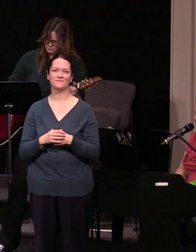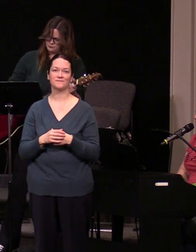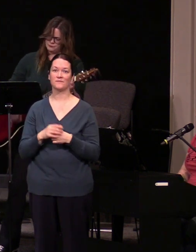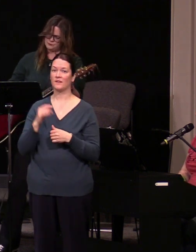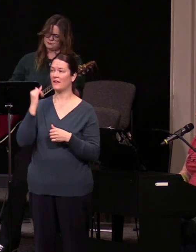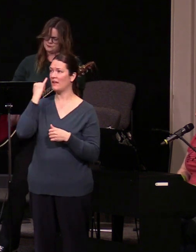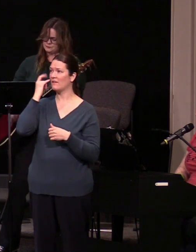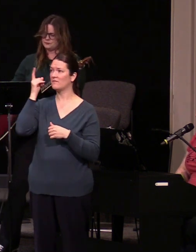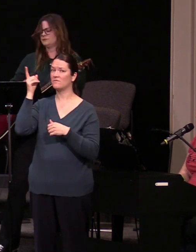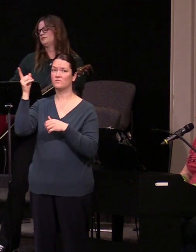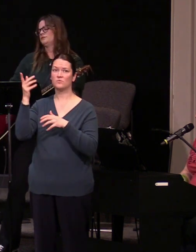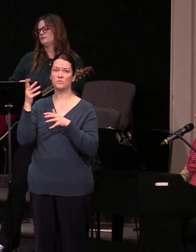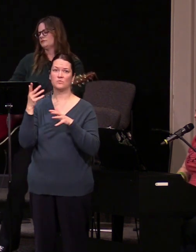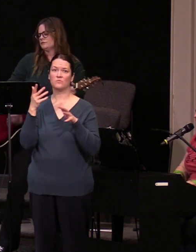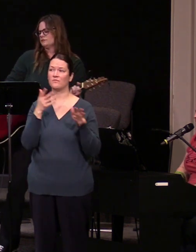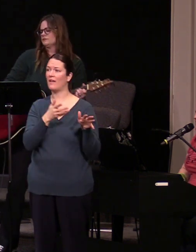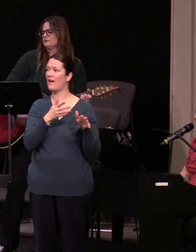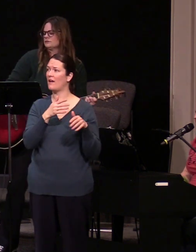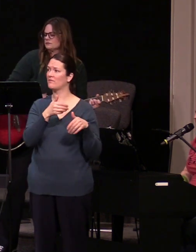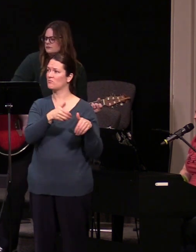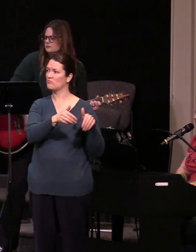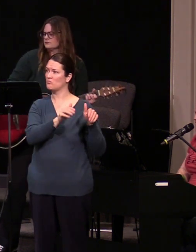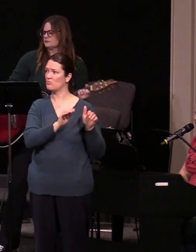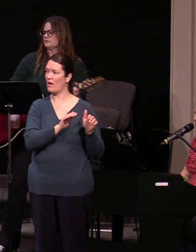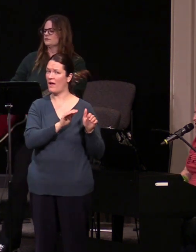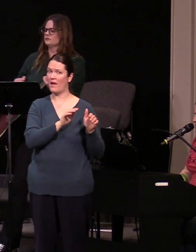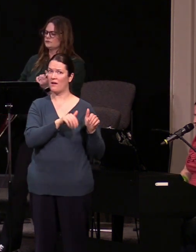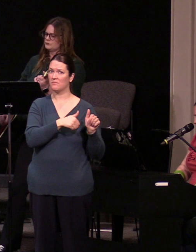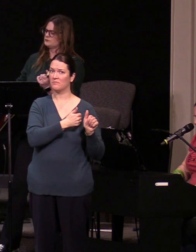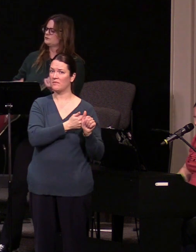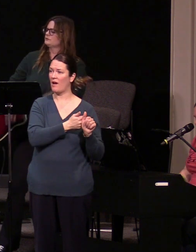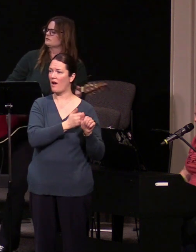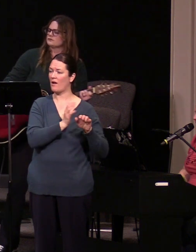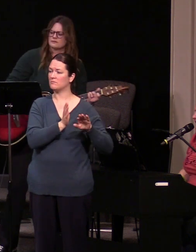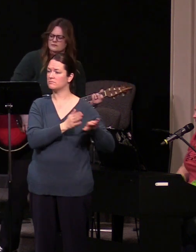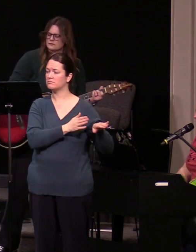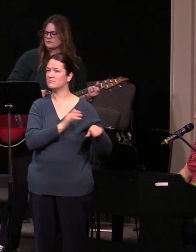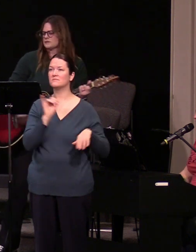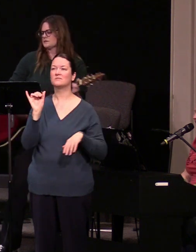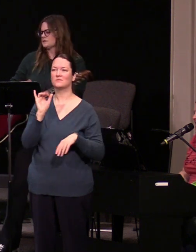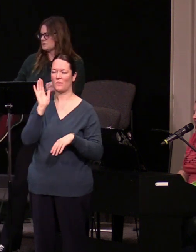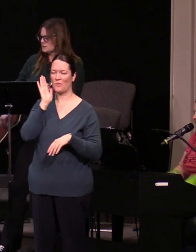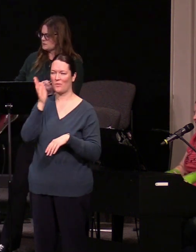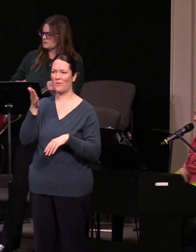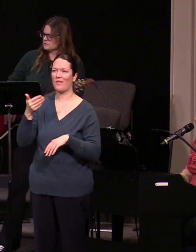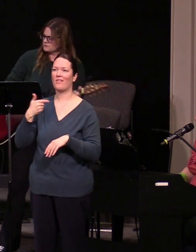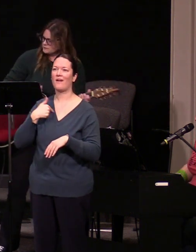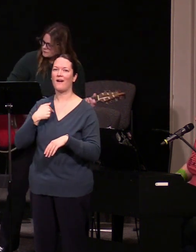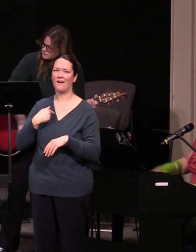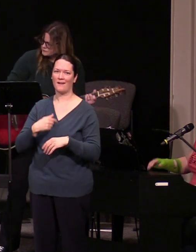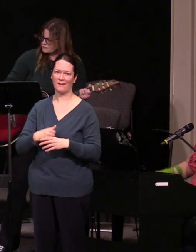here. If you left the grave behind you, so will